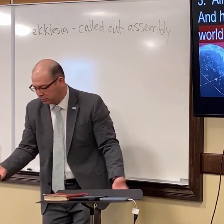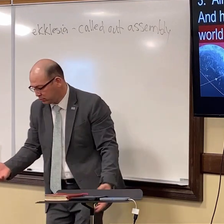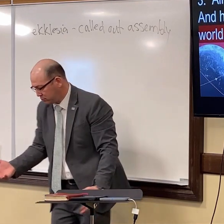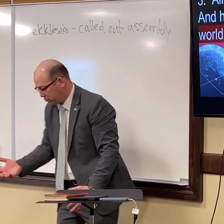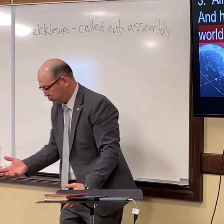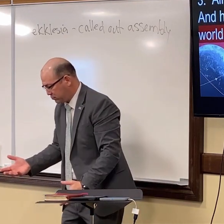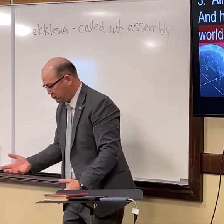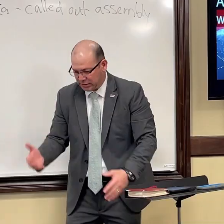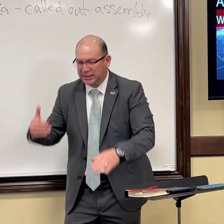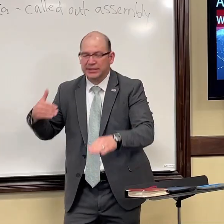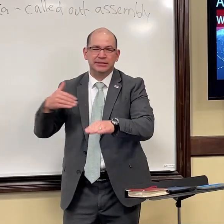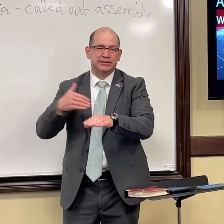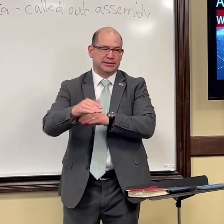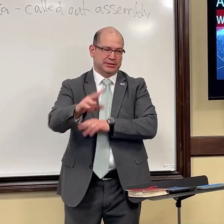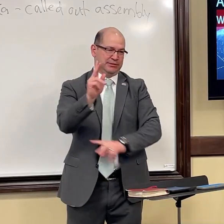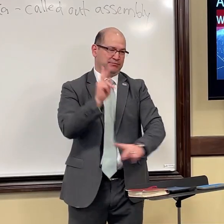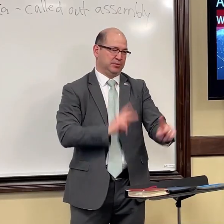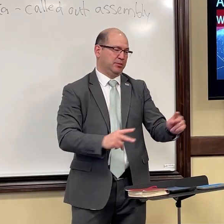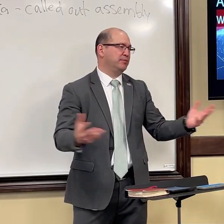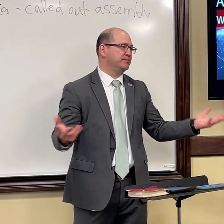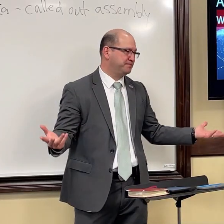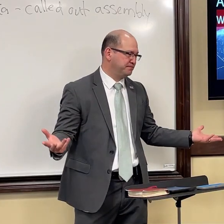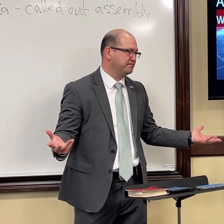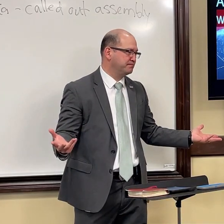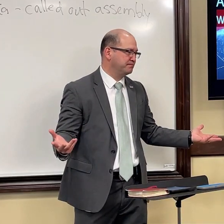How? By sending people,